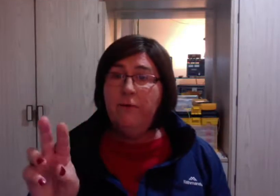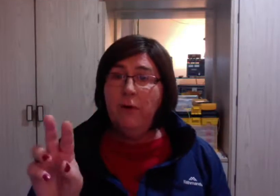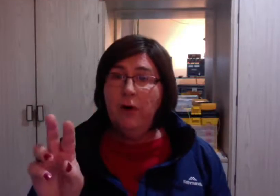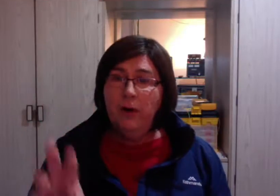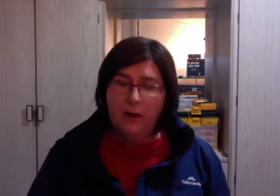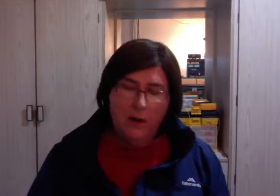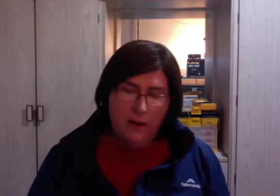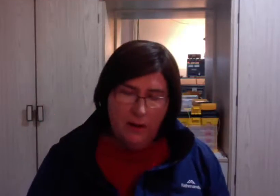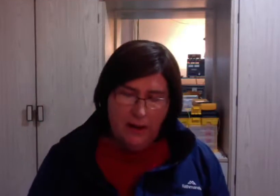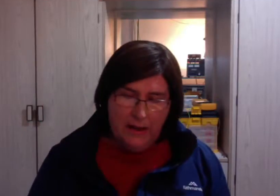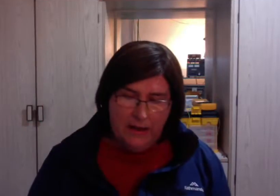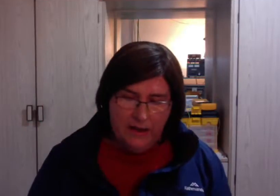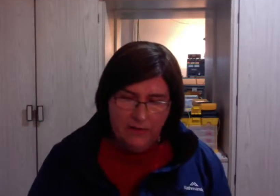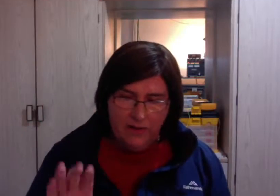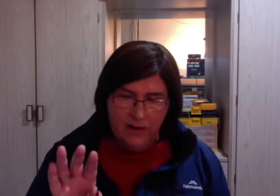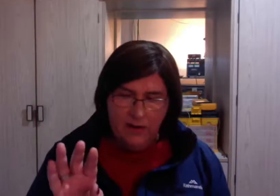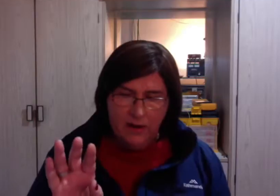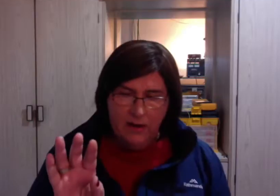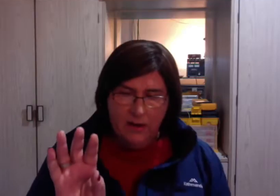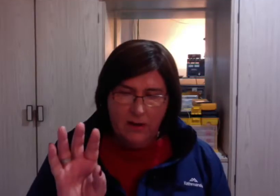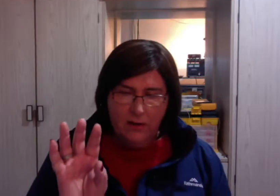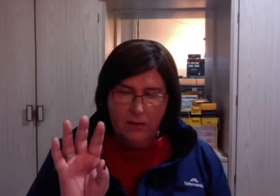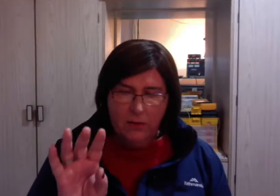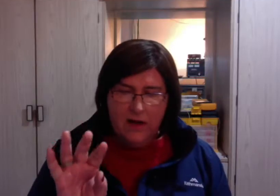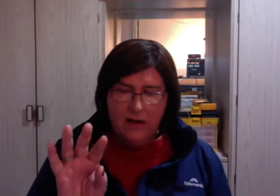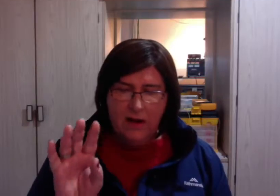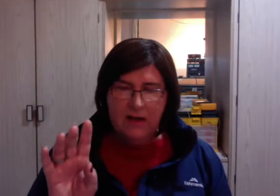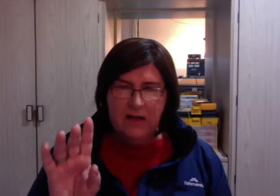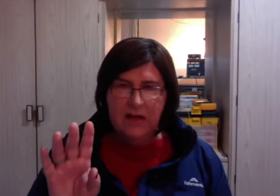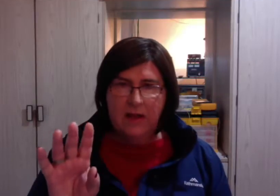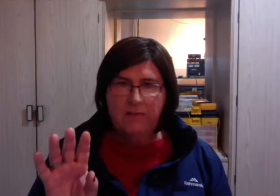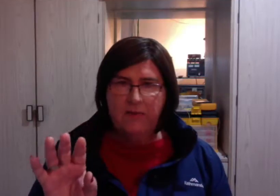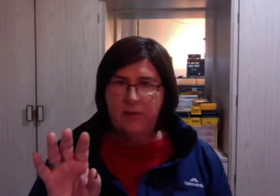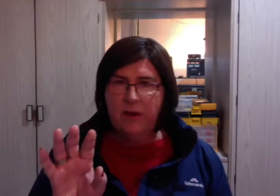four letters in it, the week and the year. So it might be